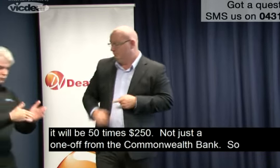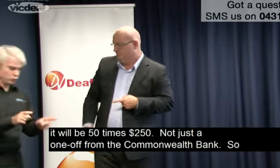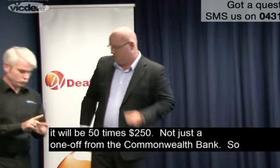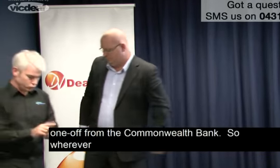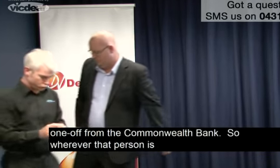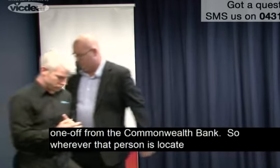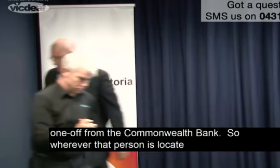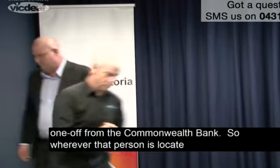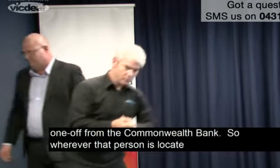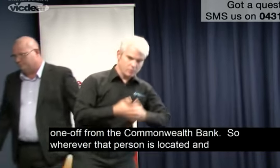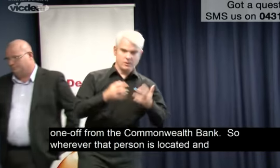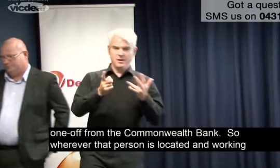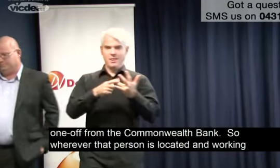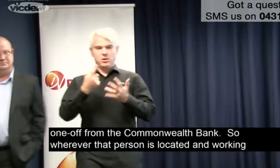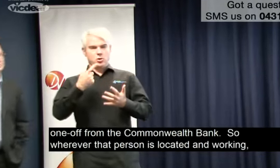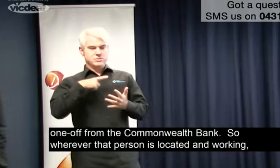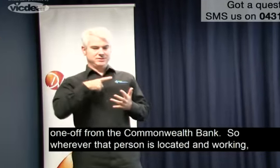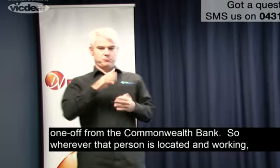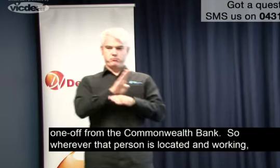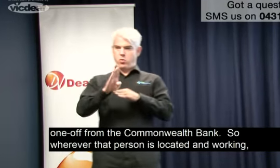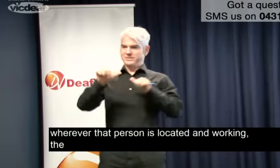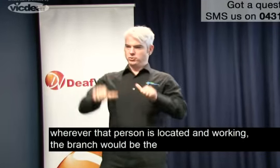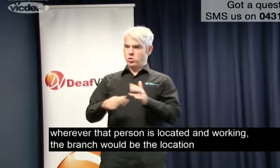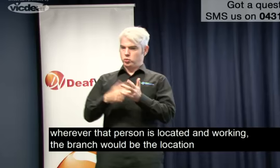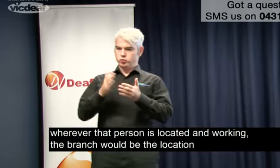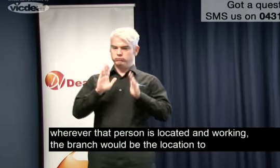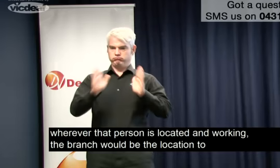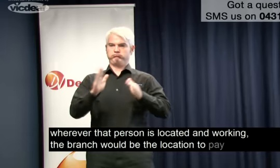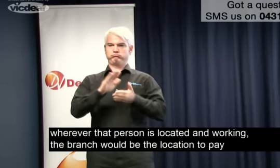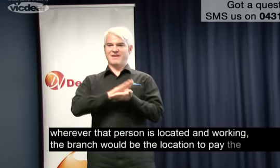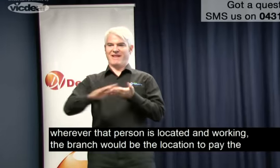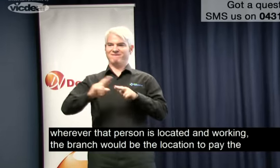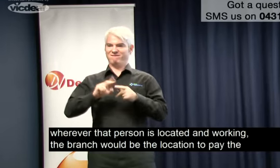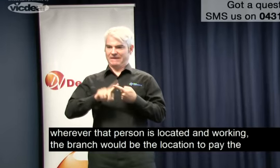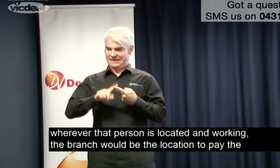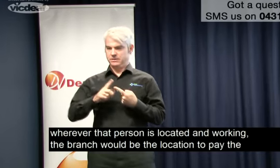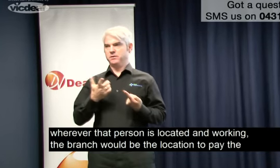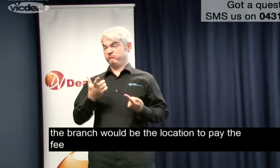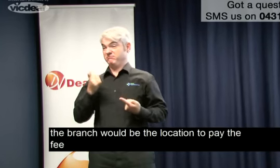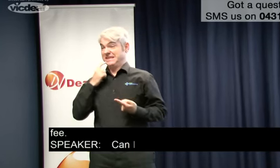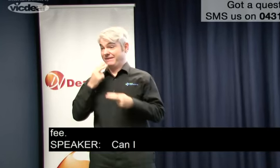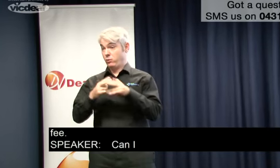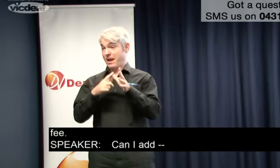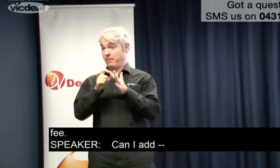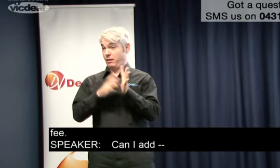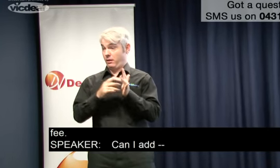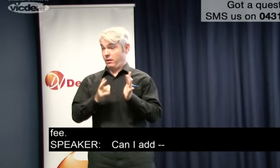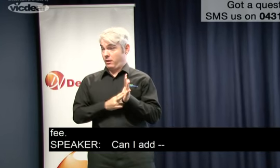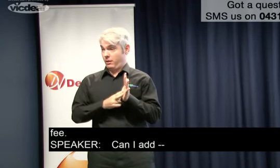that fee. Could I just add there, Kyle, it is important to let you know that why we decided on the flat fee